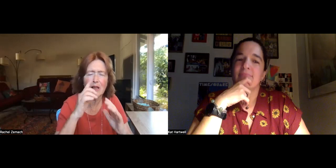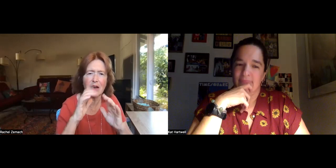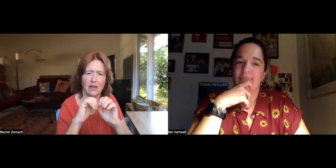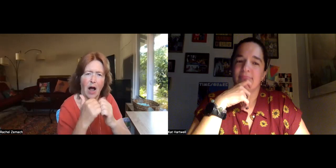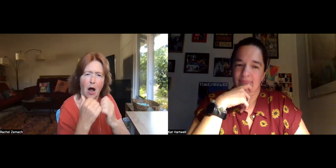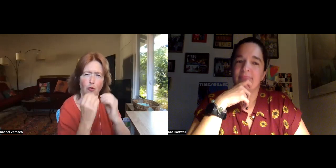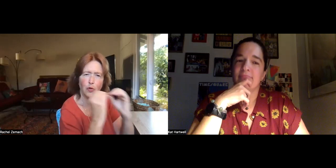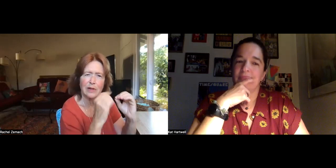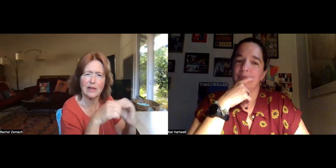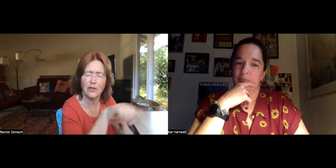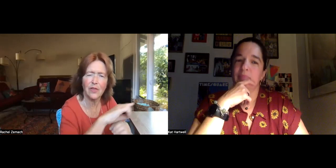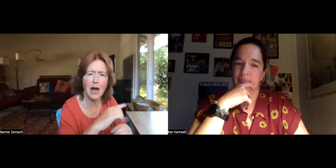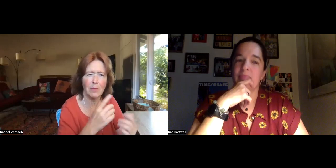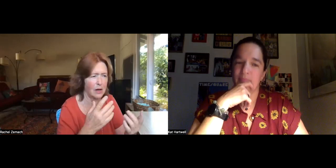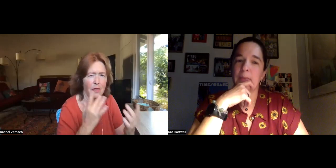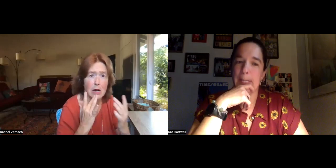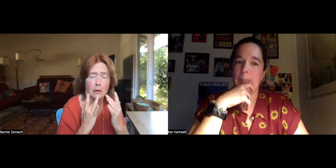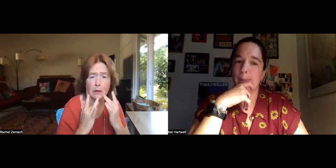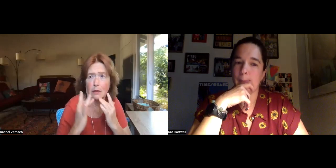understand it, how to teach them.